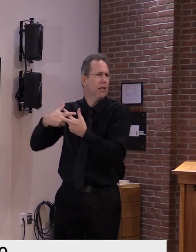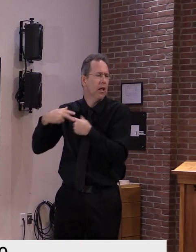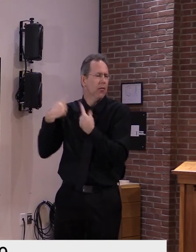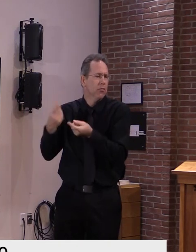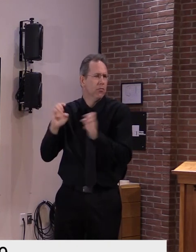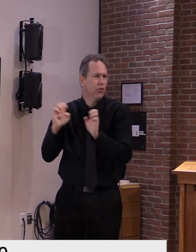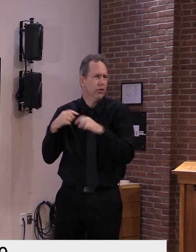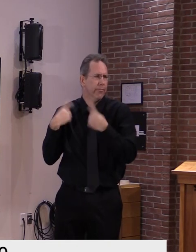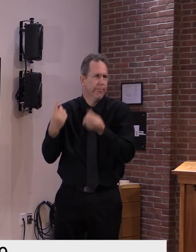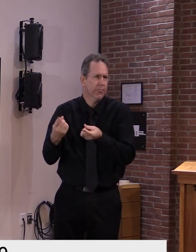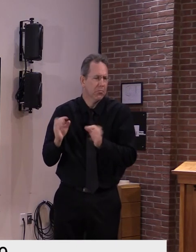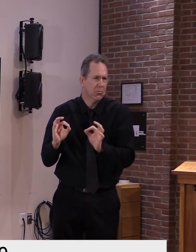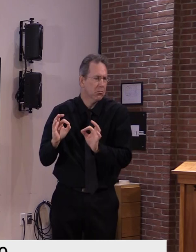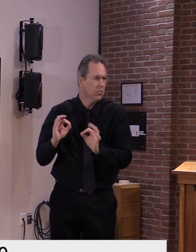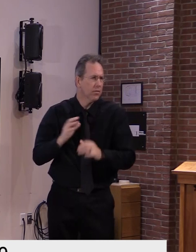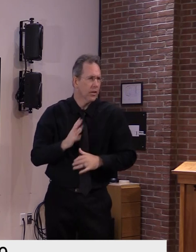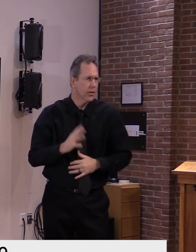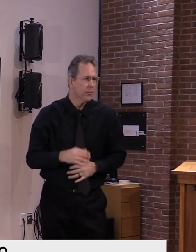Tim, Vermont Business Magazine.